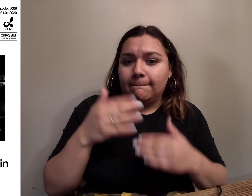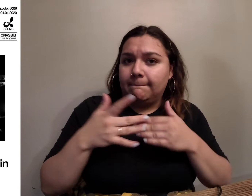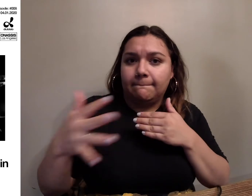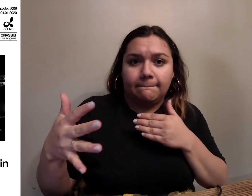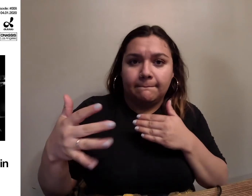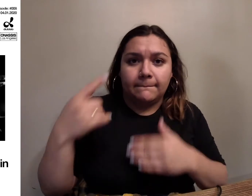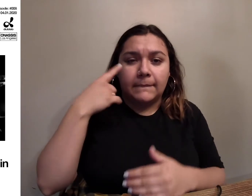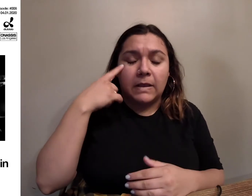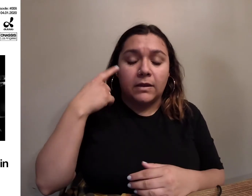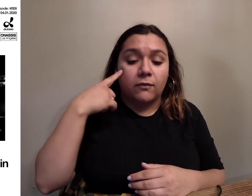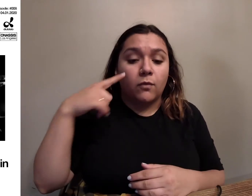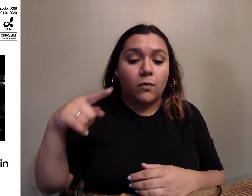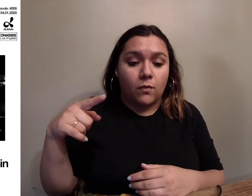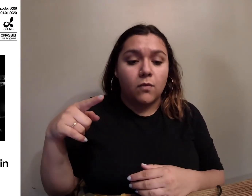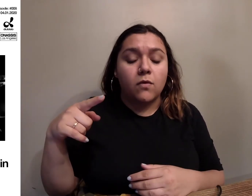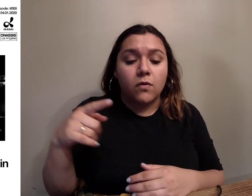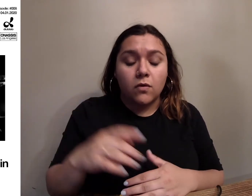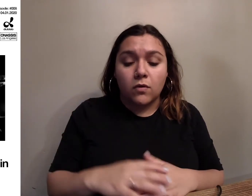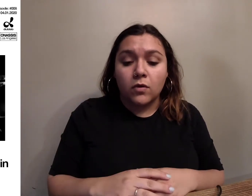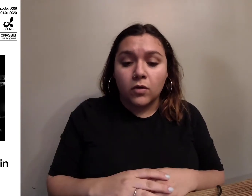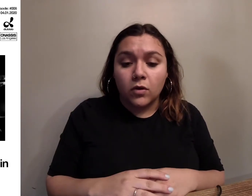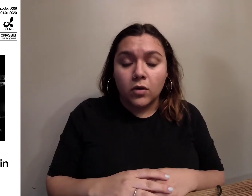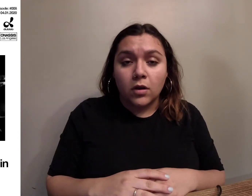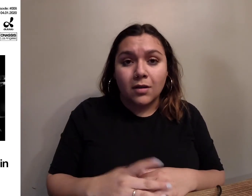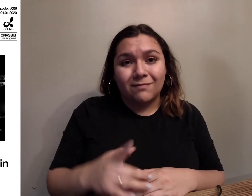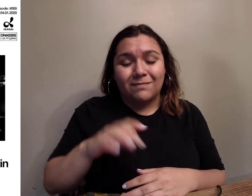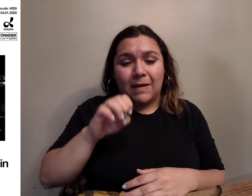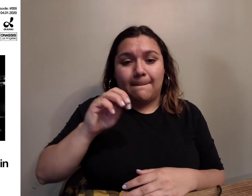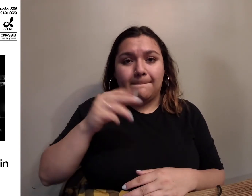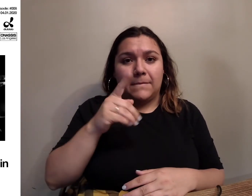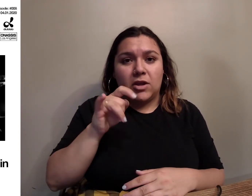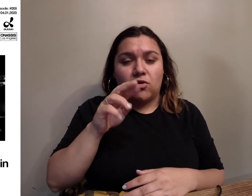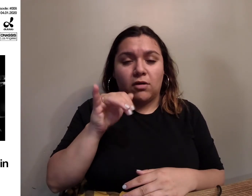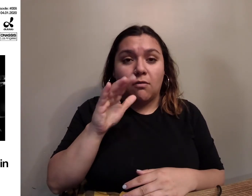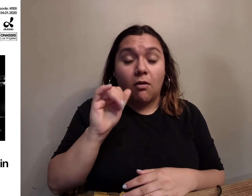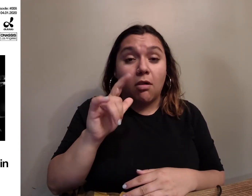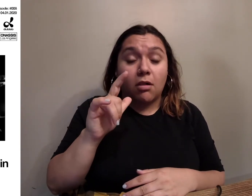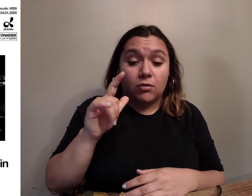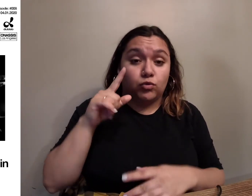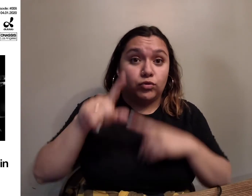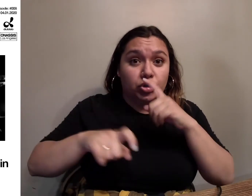think there are kind of empirical questions which are really important,